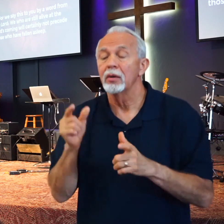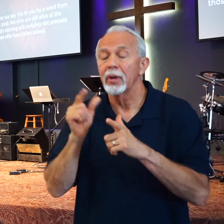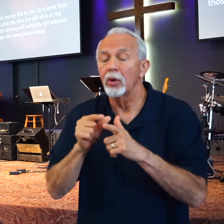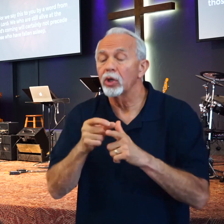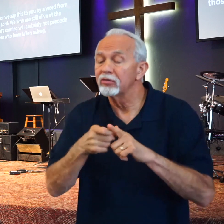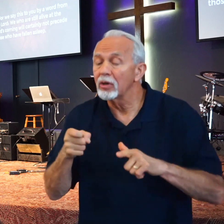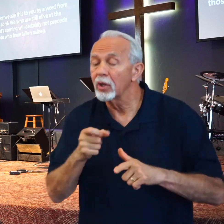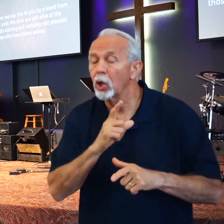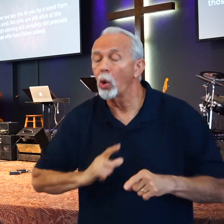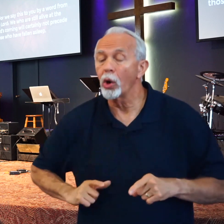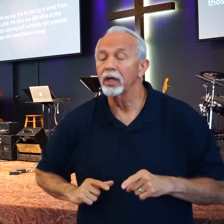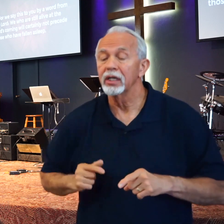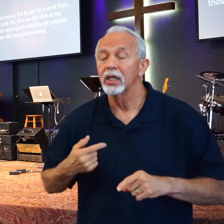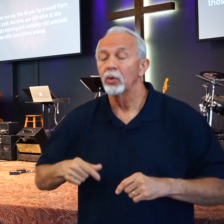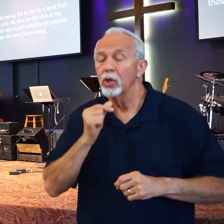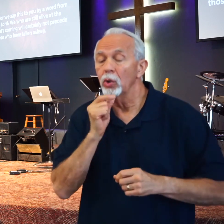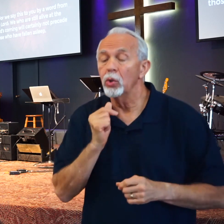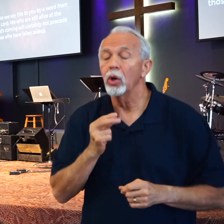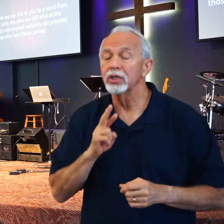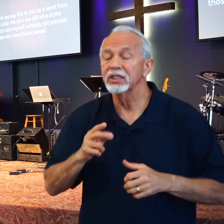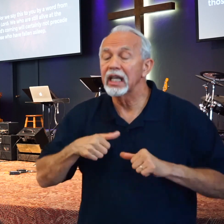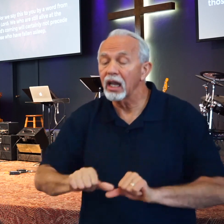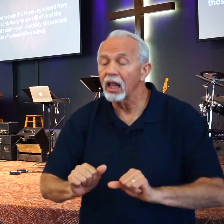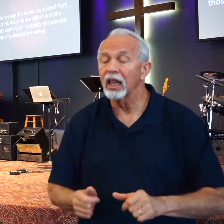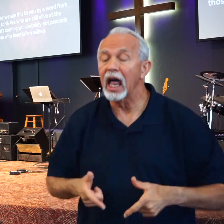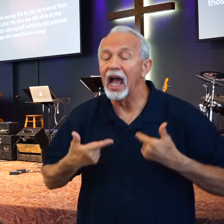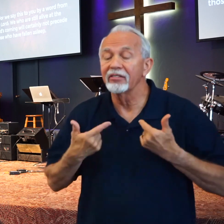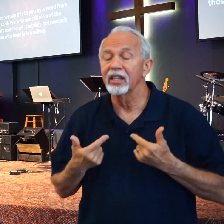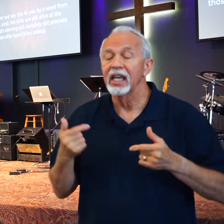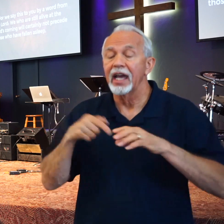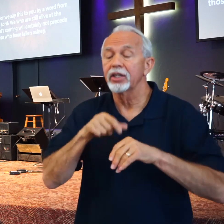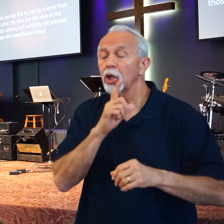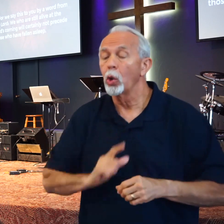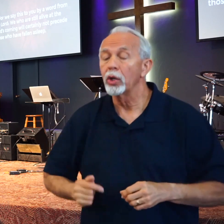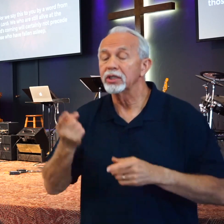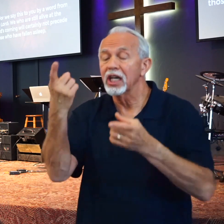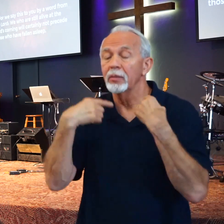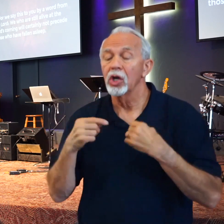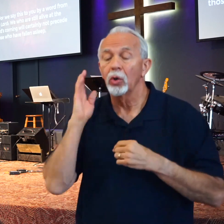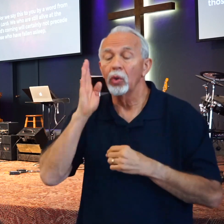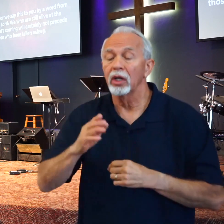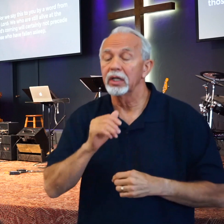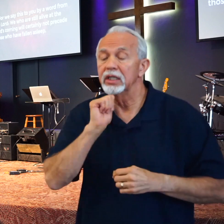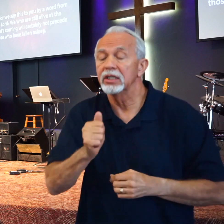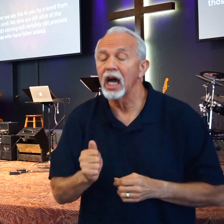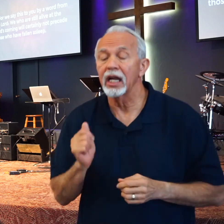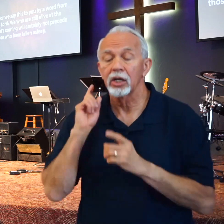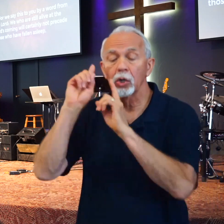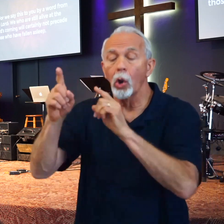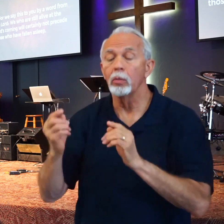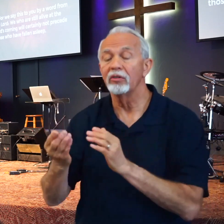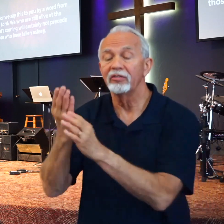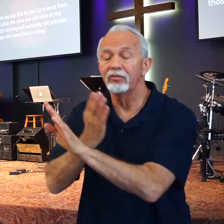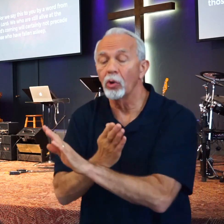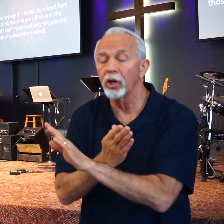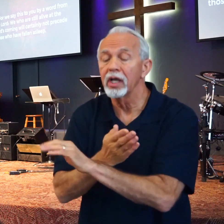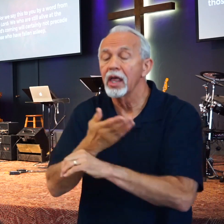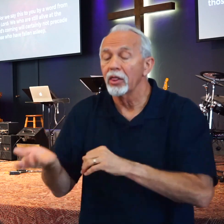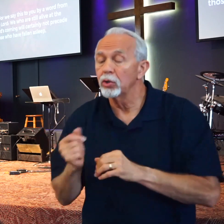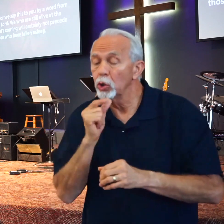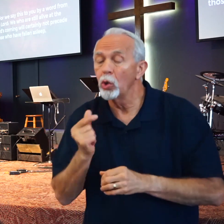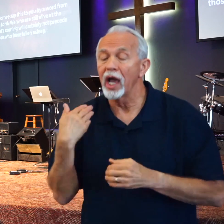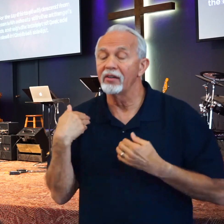the Lord, we who are still alive at the Lord's coming will certainly not precede those who have fallen